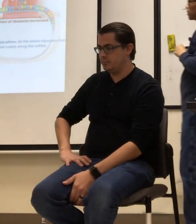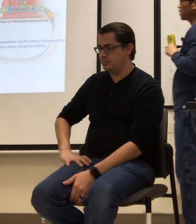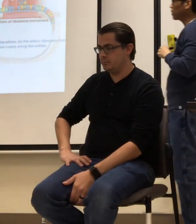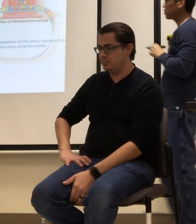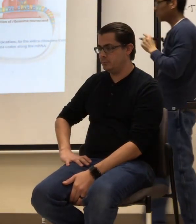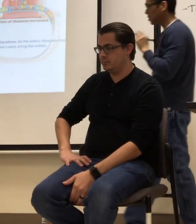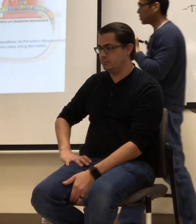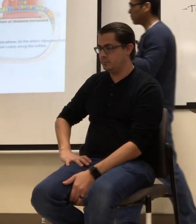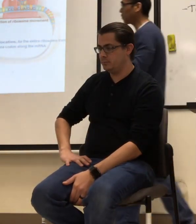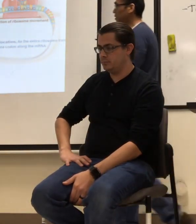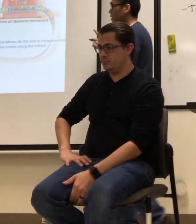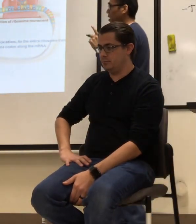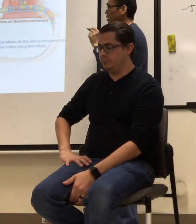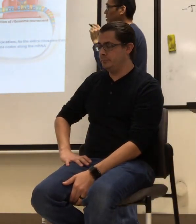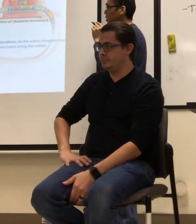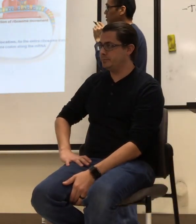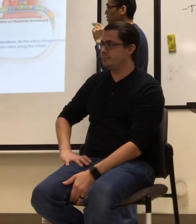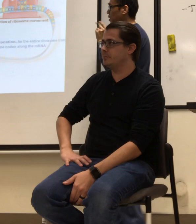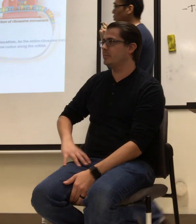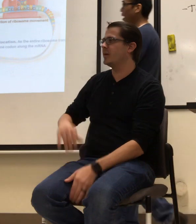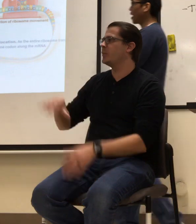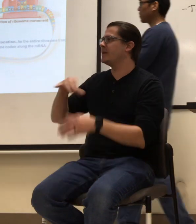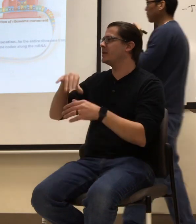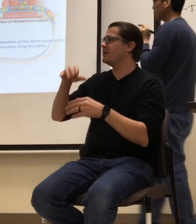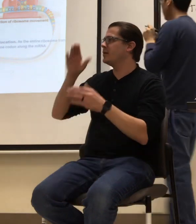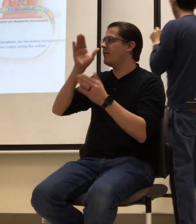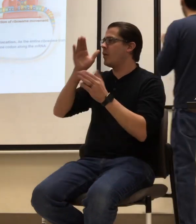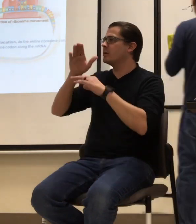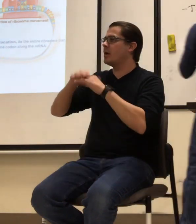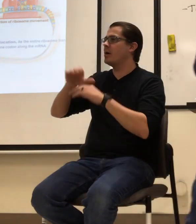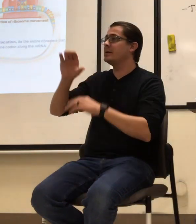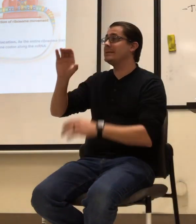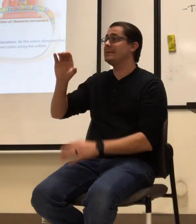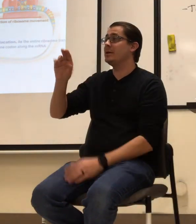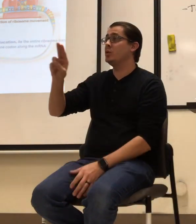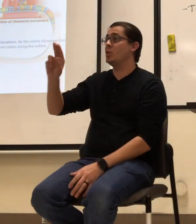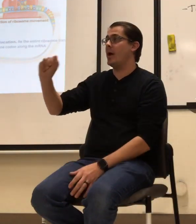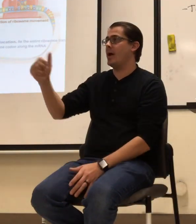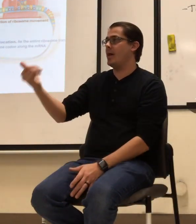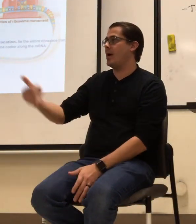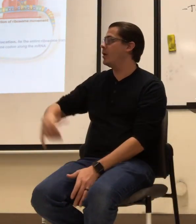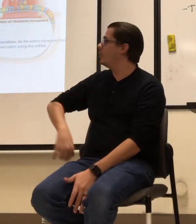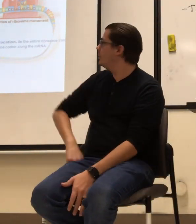So basically, just focus on CUA.